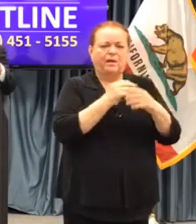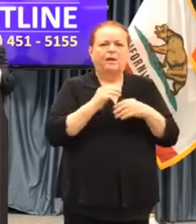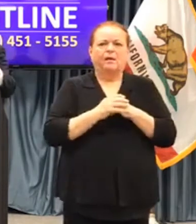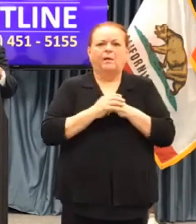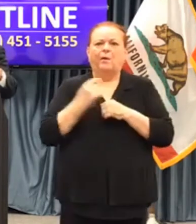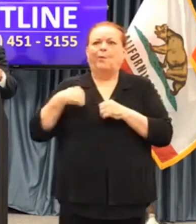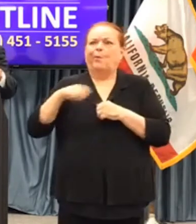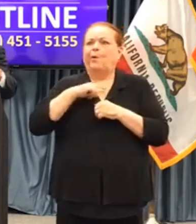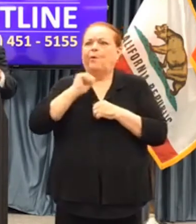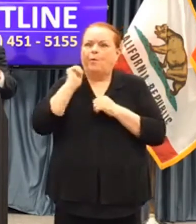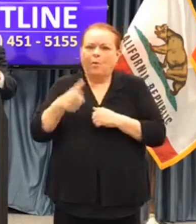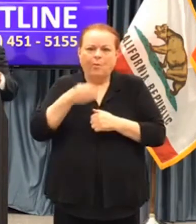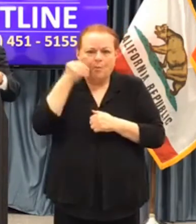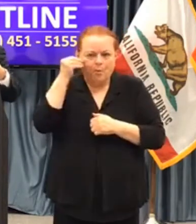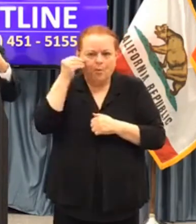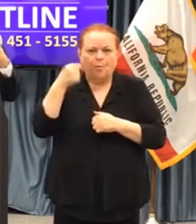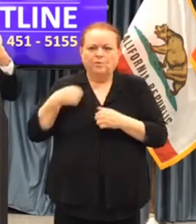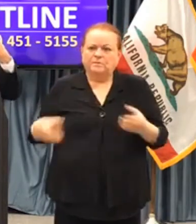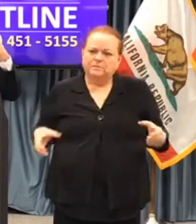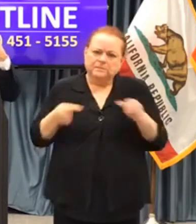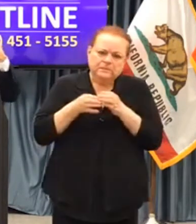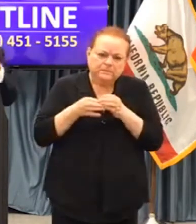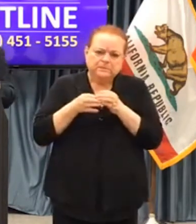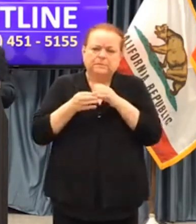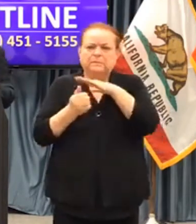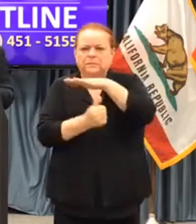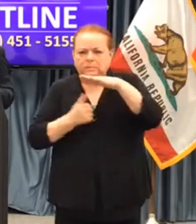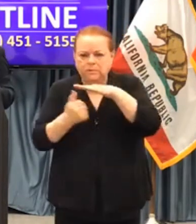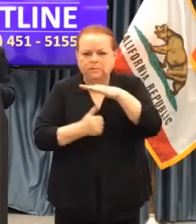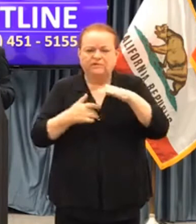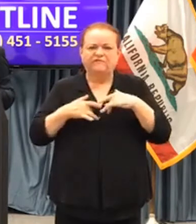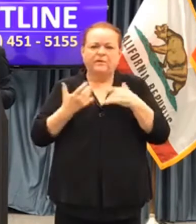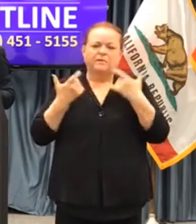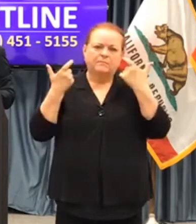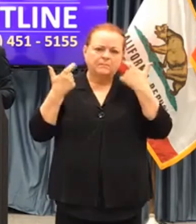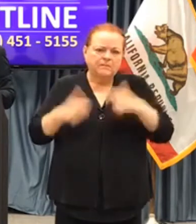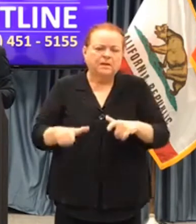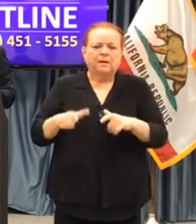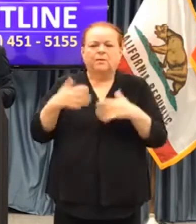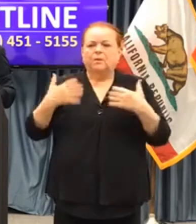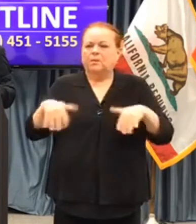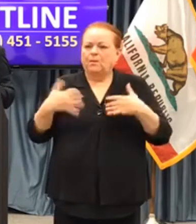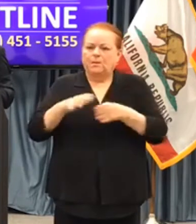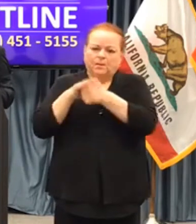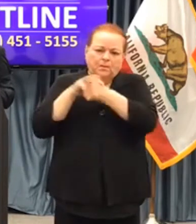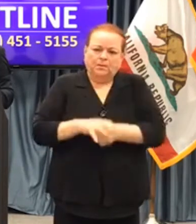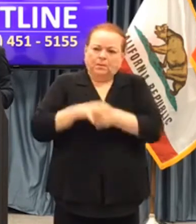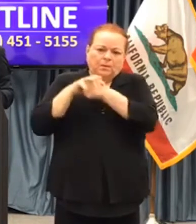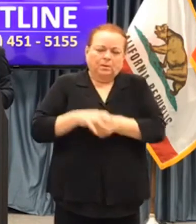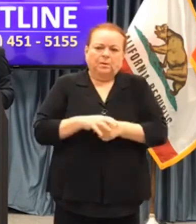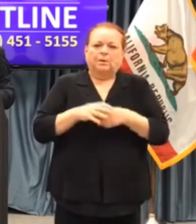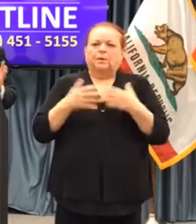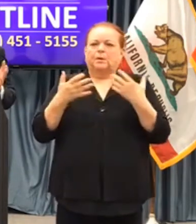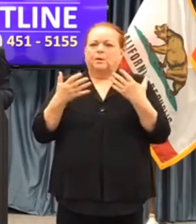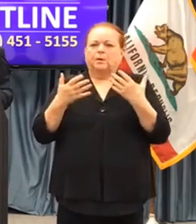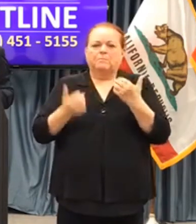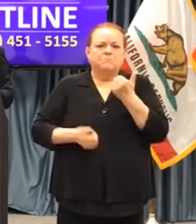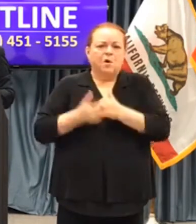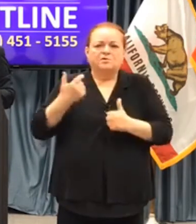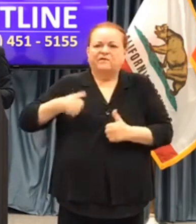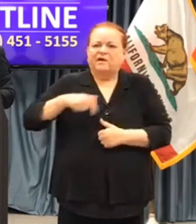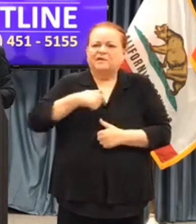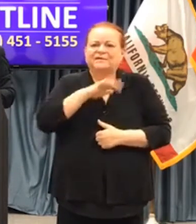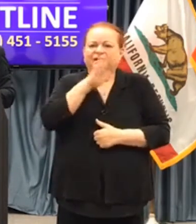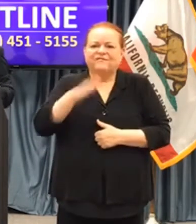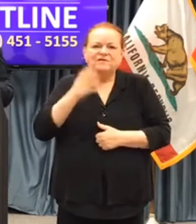all congregated together, we're all feeling incredible stresses and pressures most of us have not experienced all at